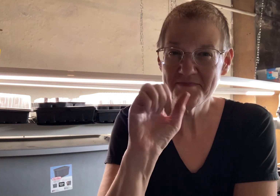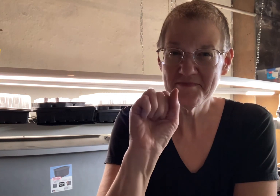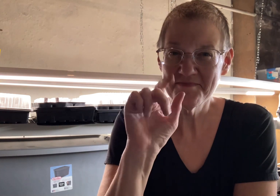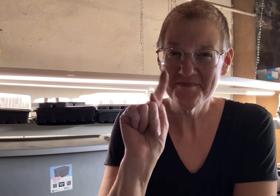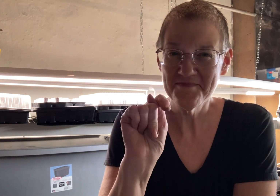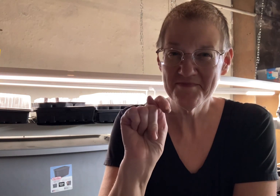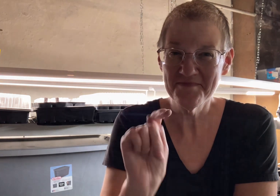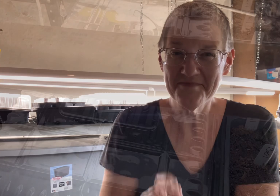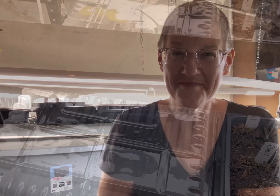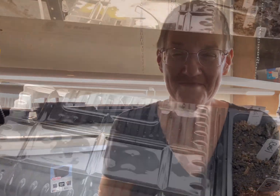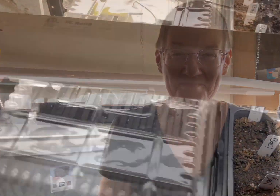mat.